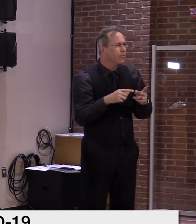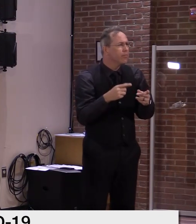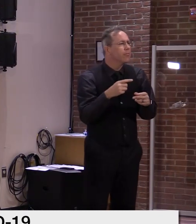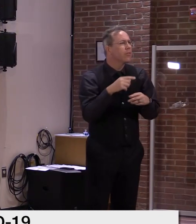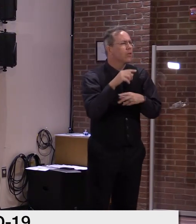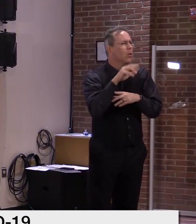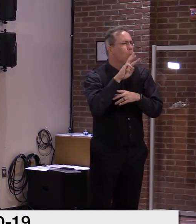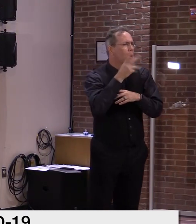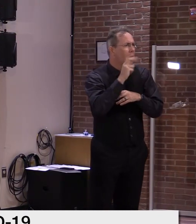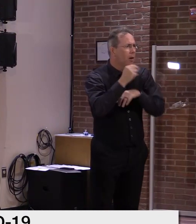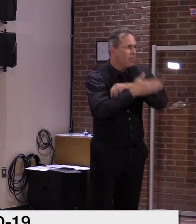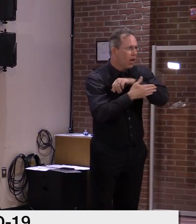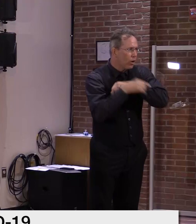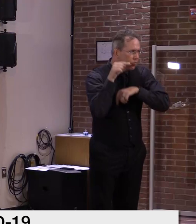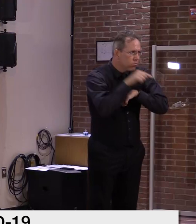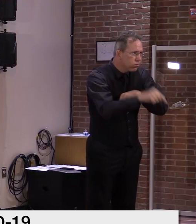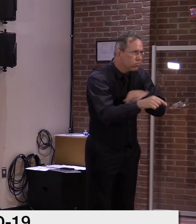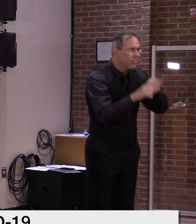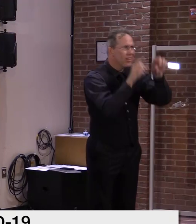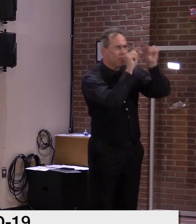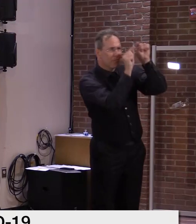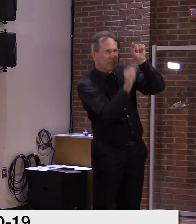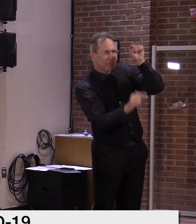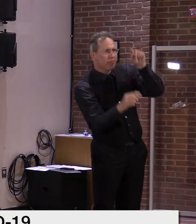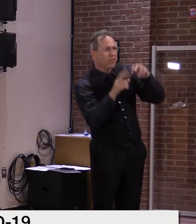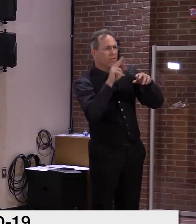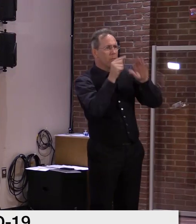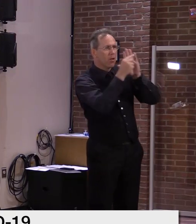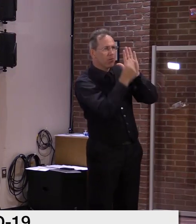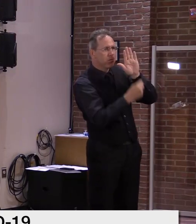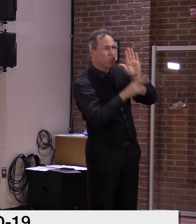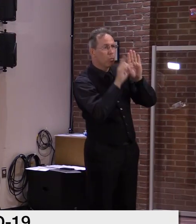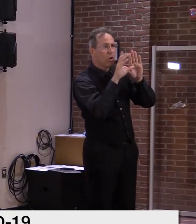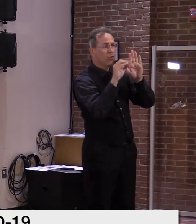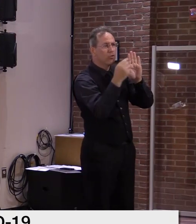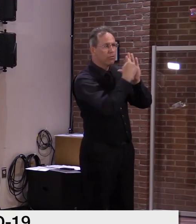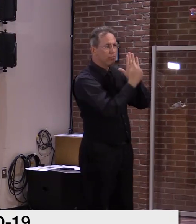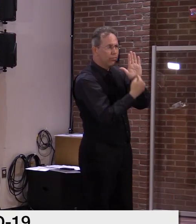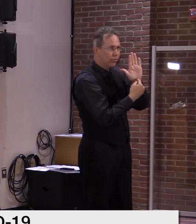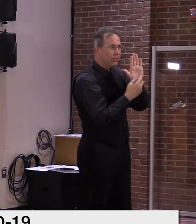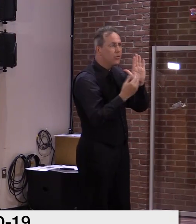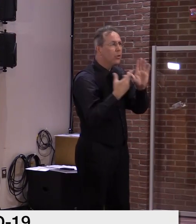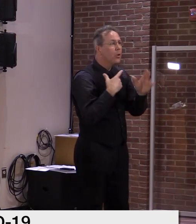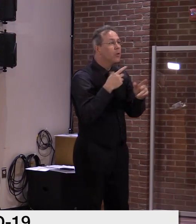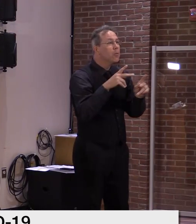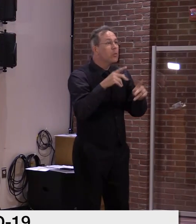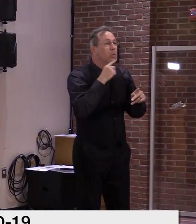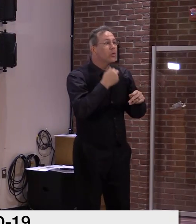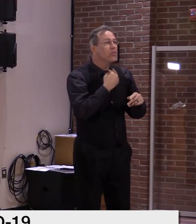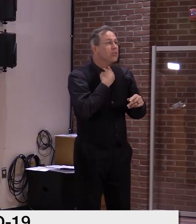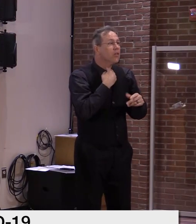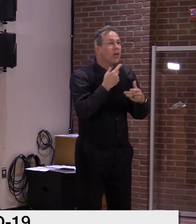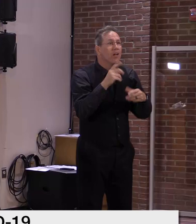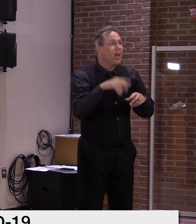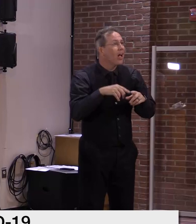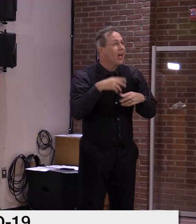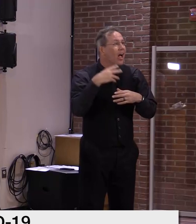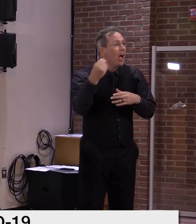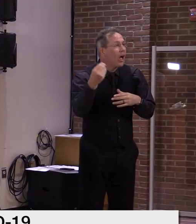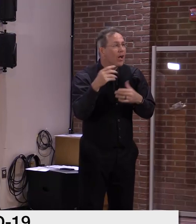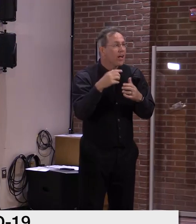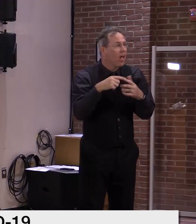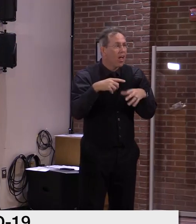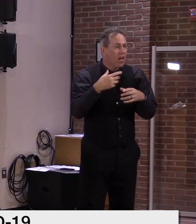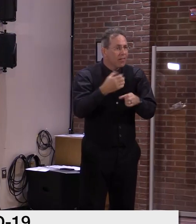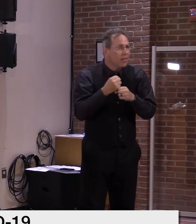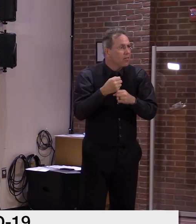also have, you know, homebound. We continue that program if somebody is homebound. So,